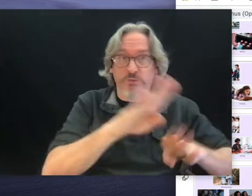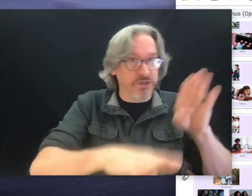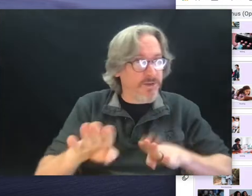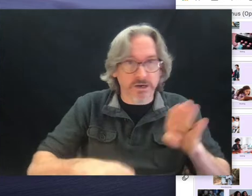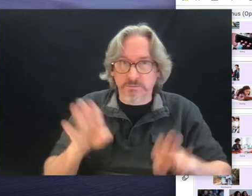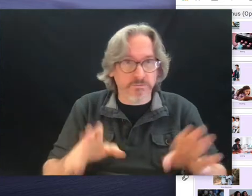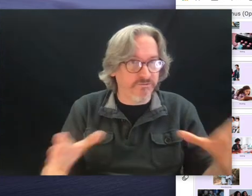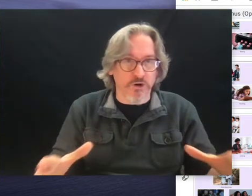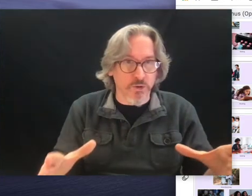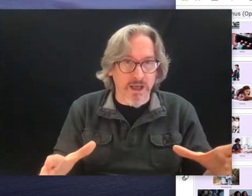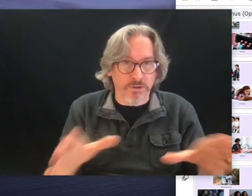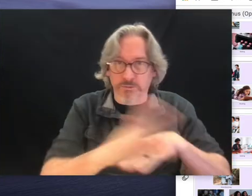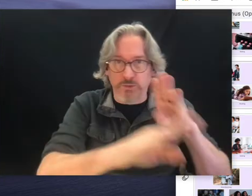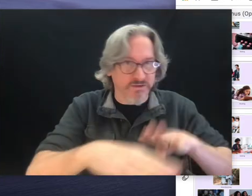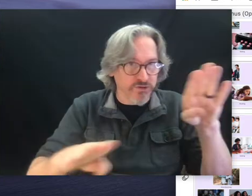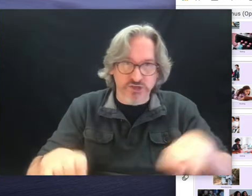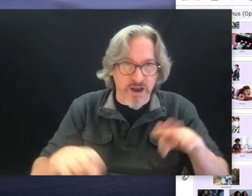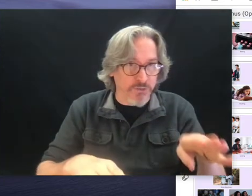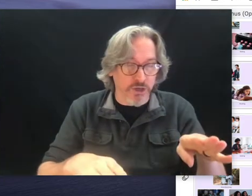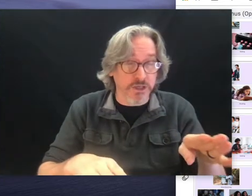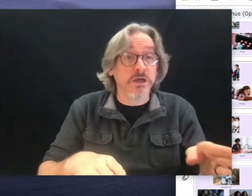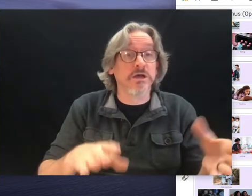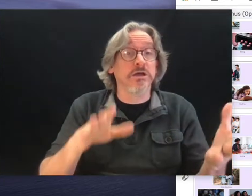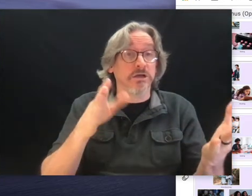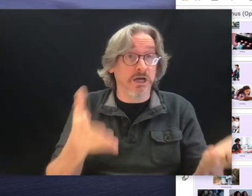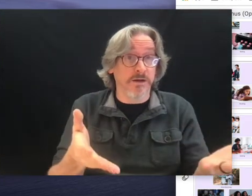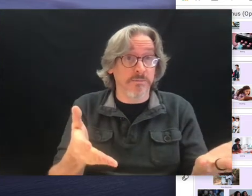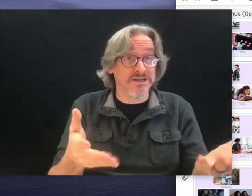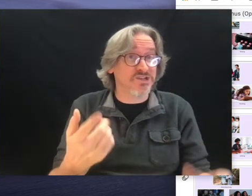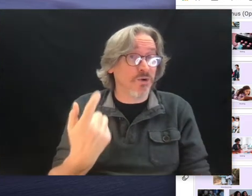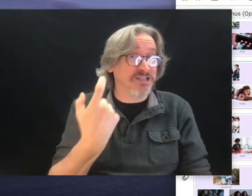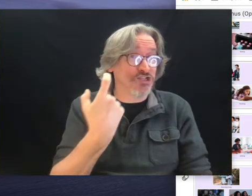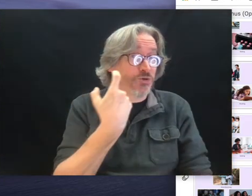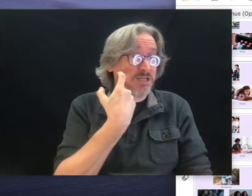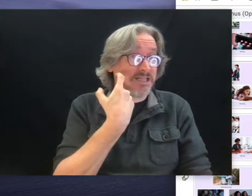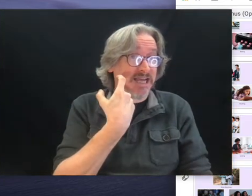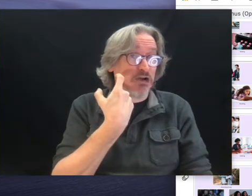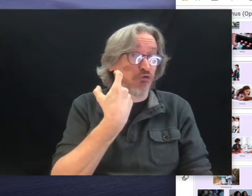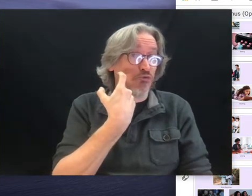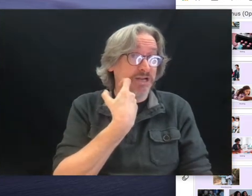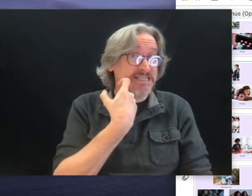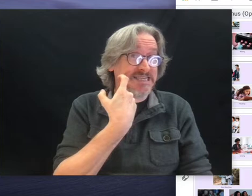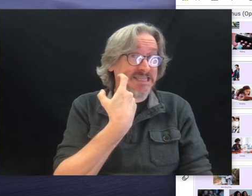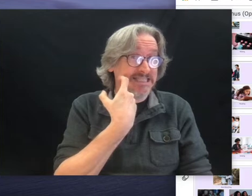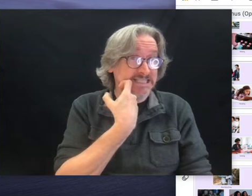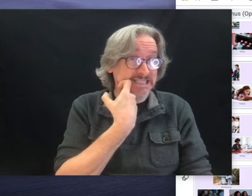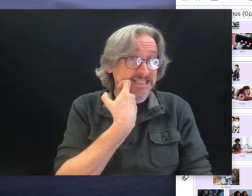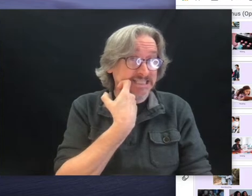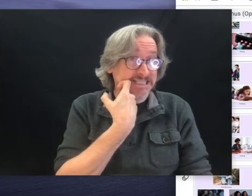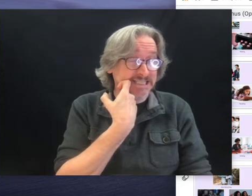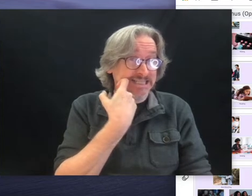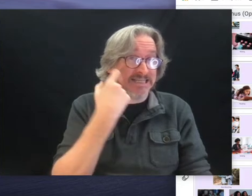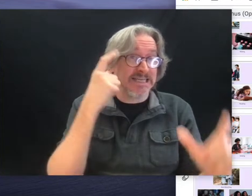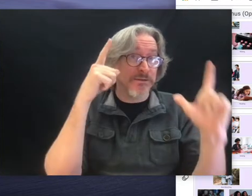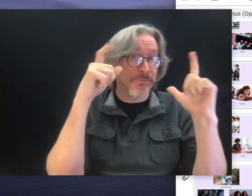and you put them in a photo album or whatever in a scrapbook. So it's usually like recent